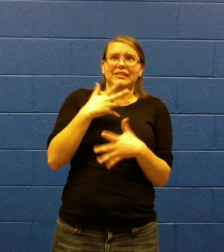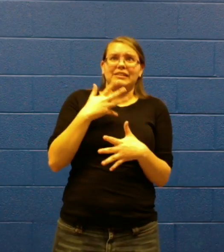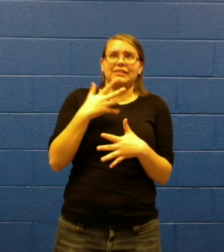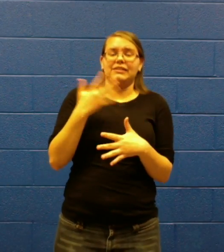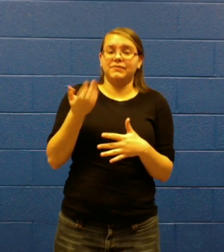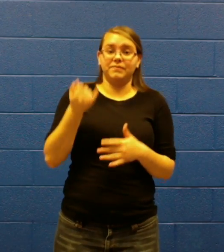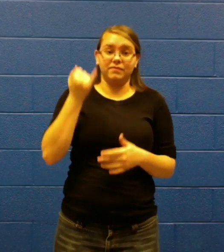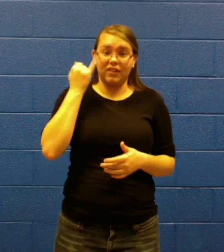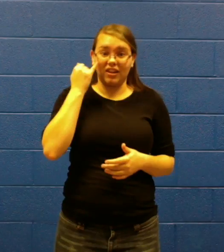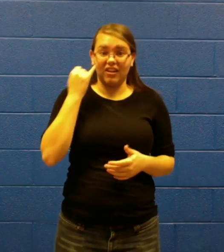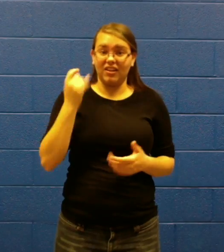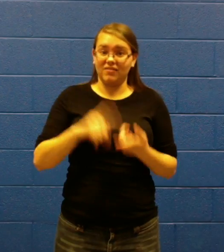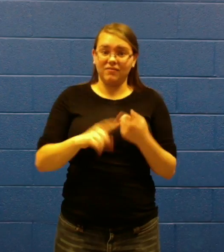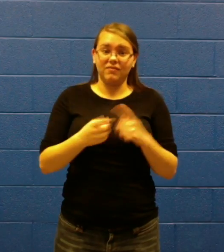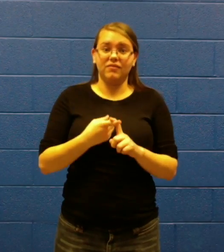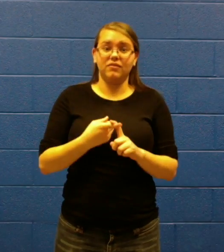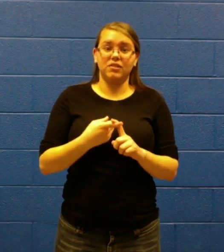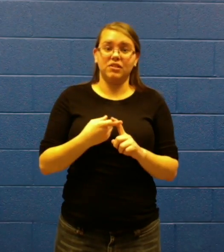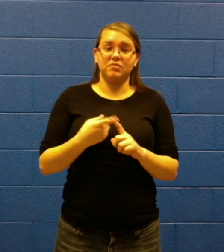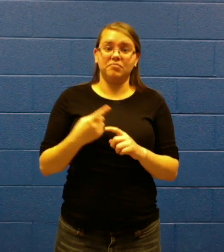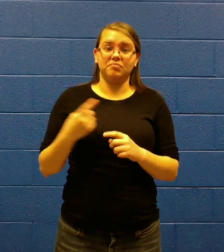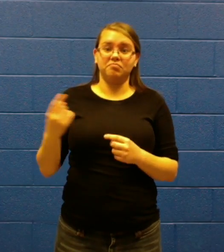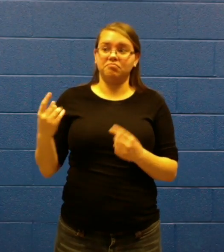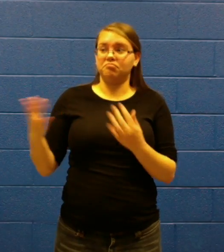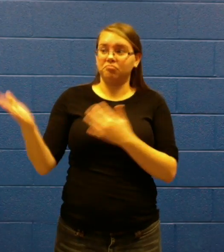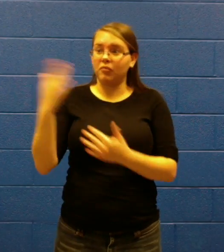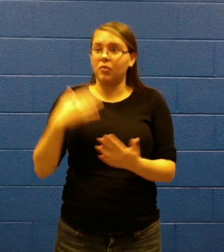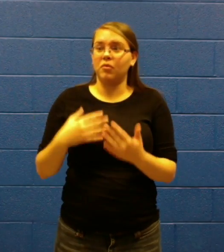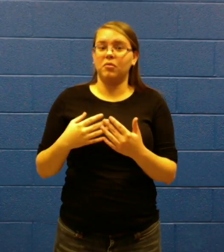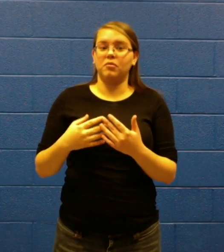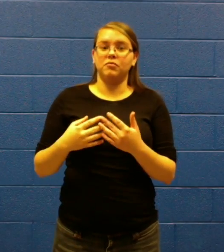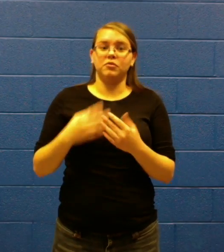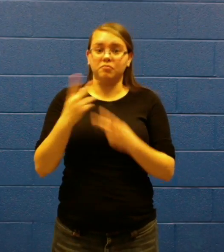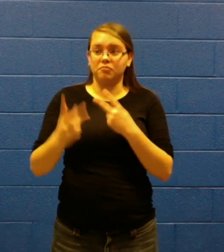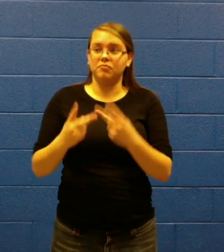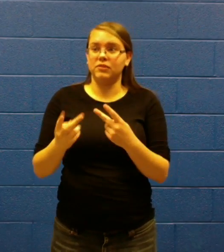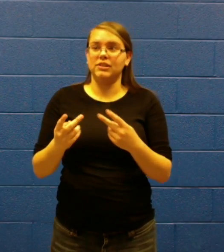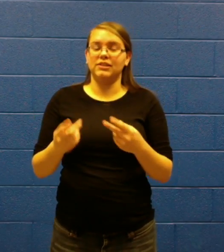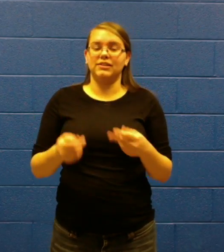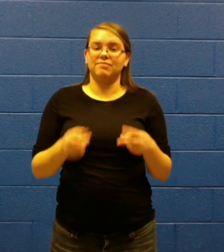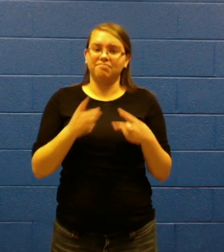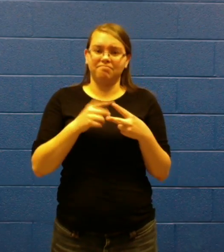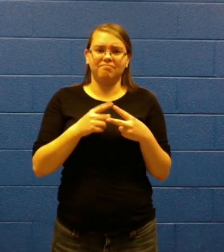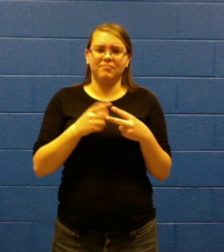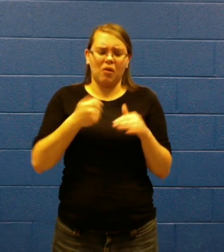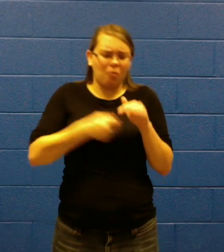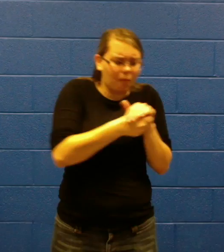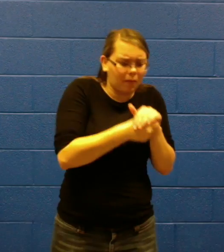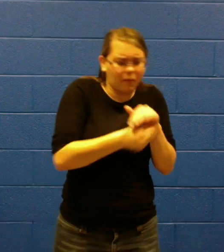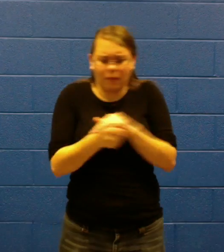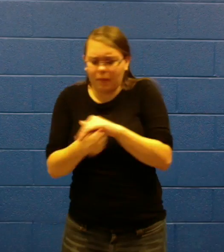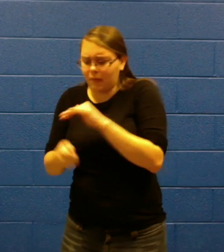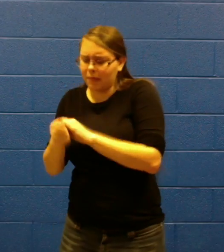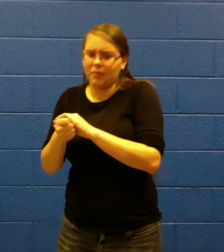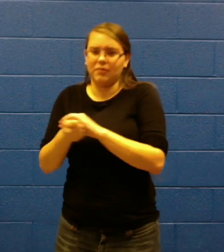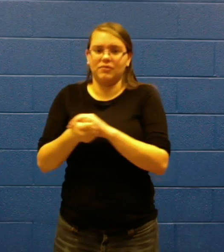our basement. And if you came to pet him, he would just be sitting on the couch, shivering in fear. And so